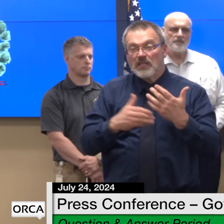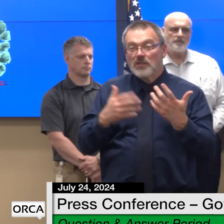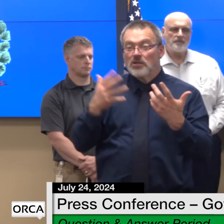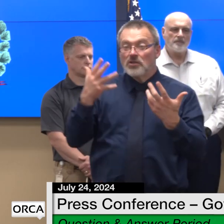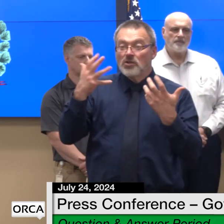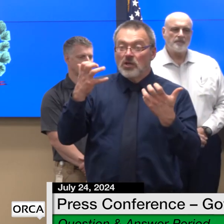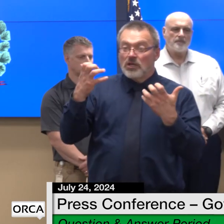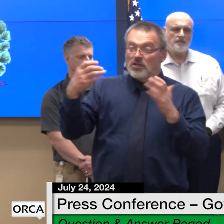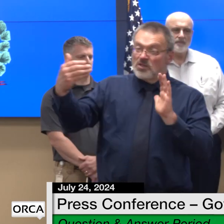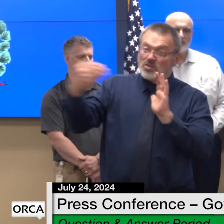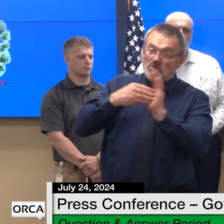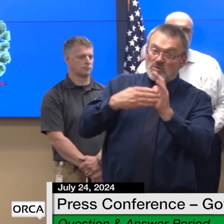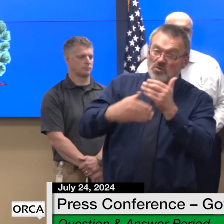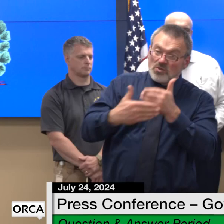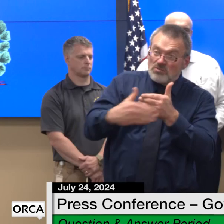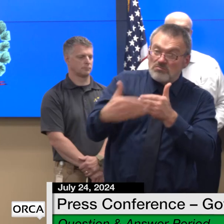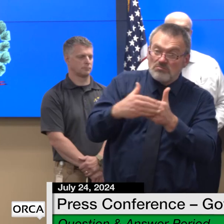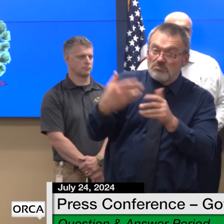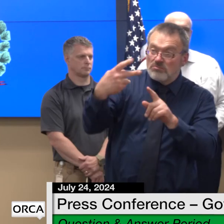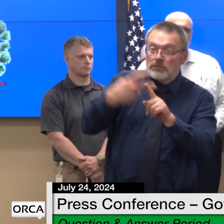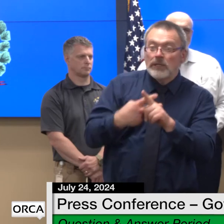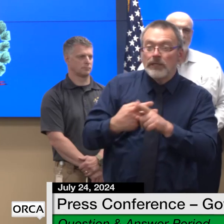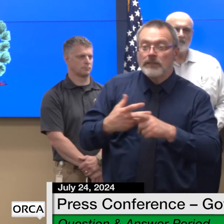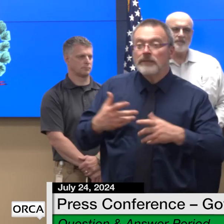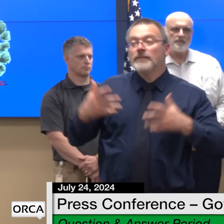we'll take it to court.